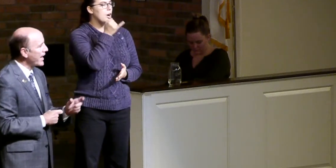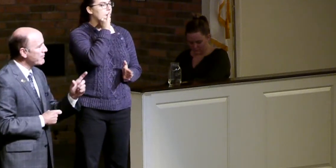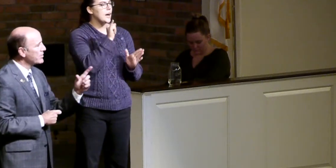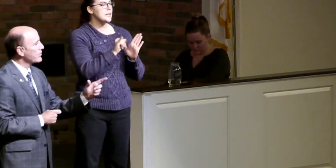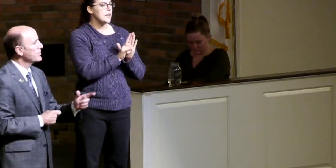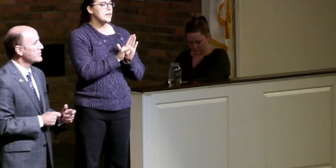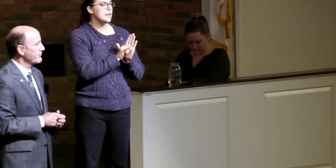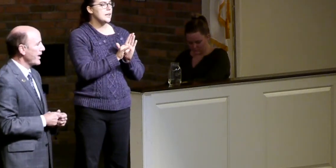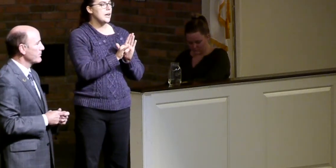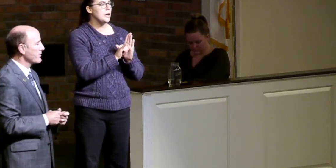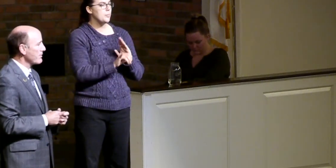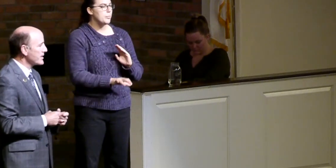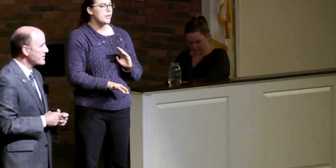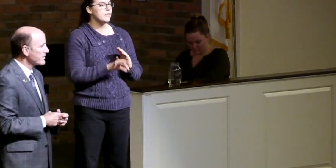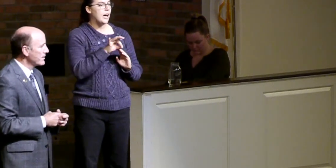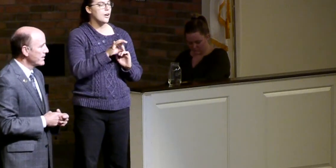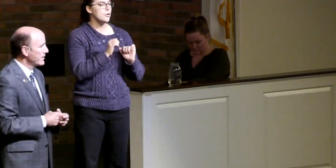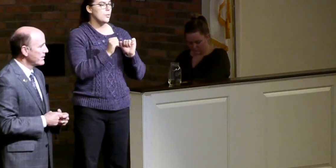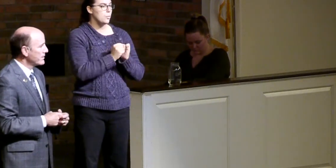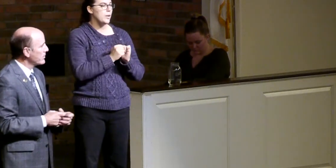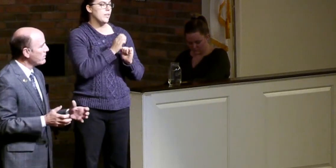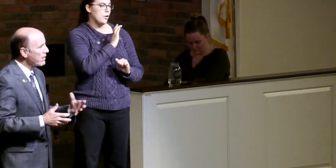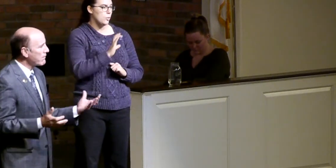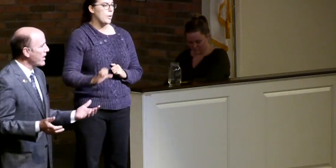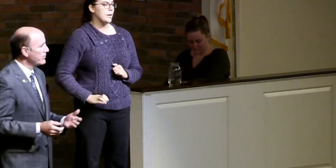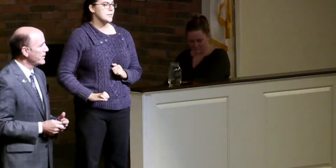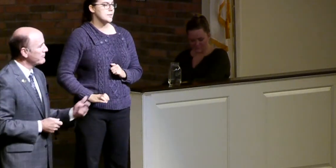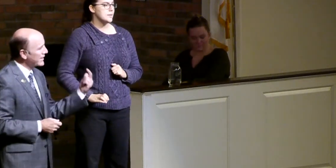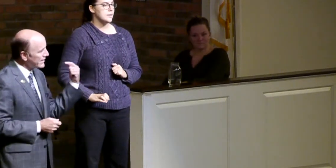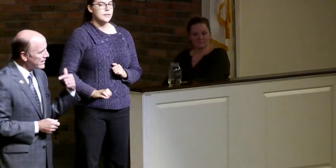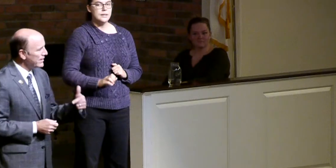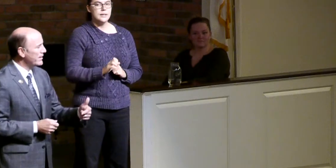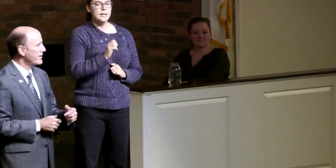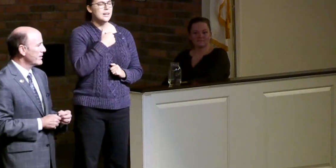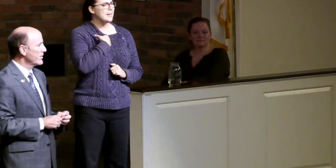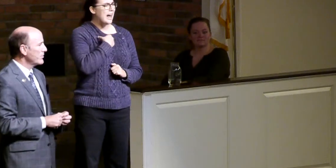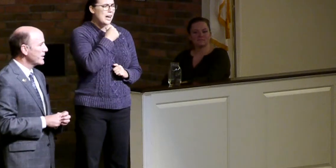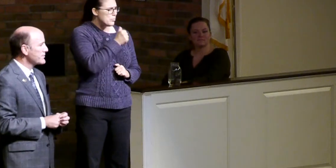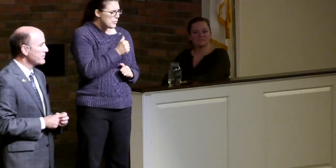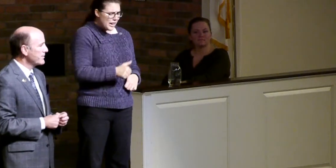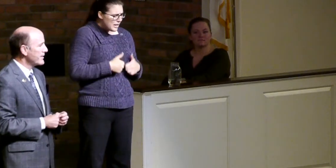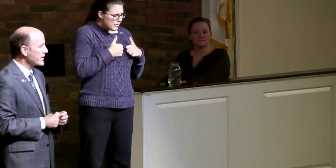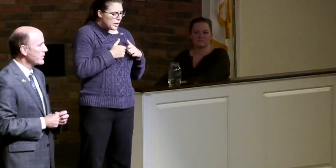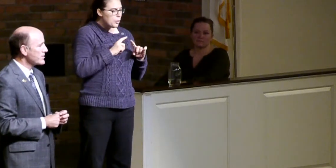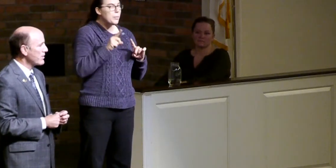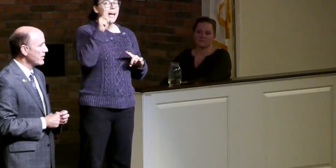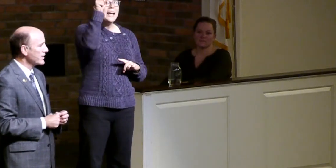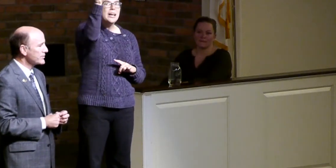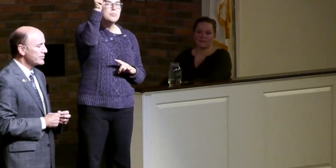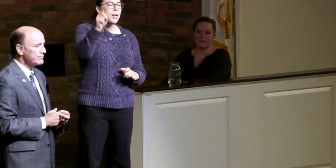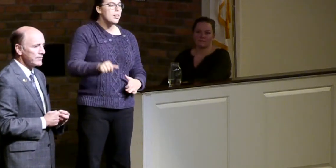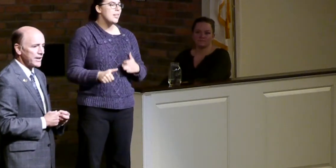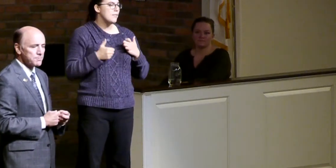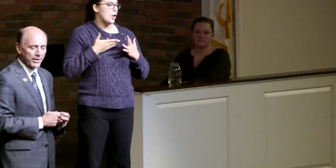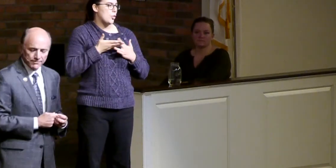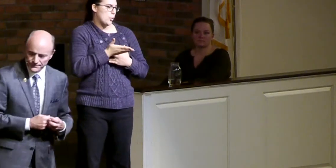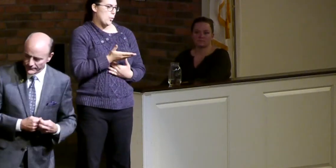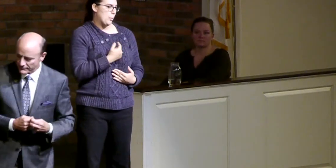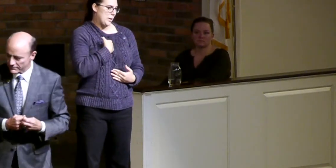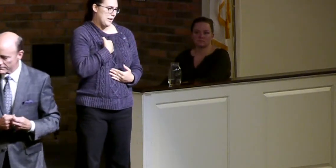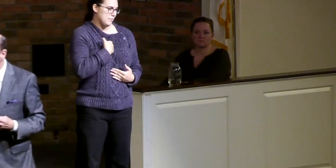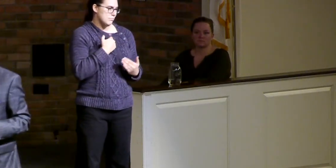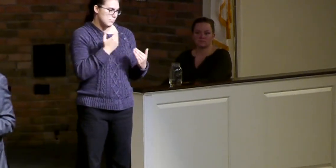him. I have been crucified with Christ. No longer I who live, but he who lives through me. That's what he's calling us to. Let's pray.